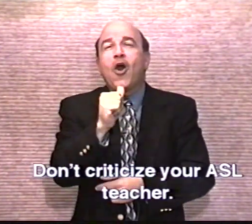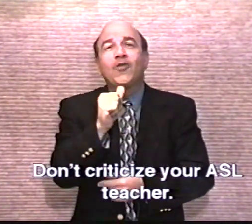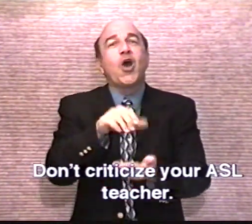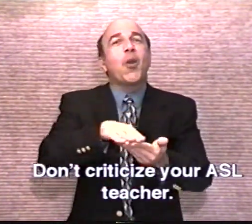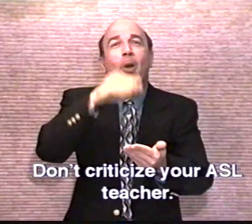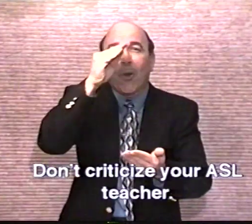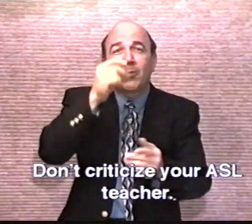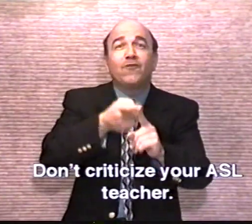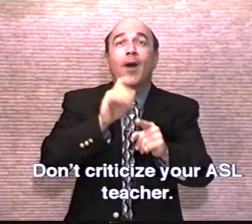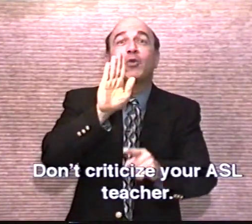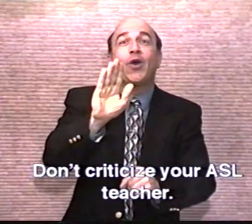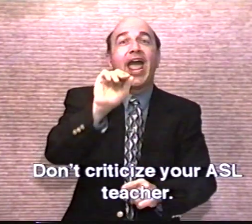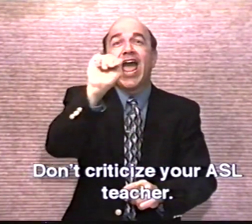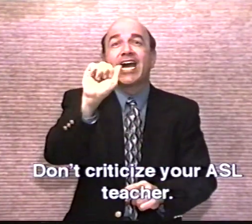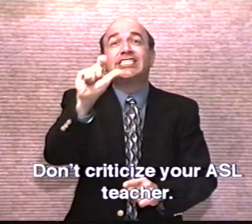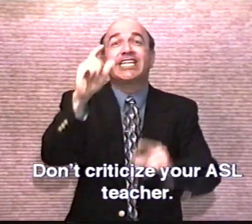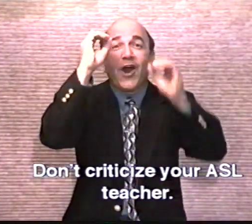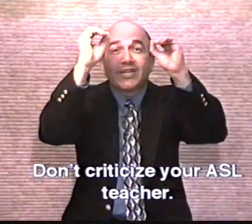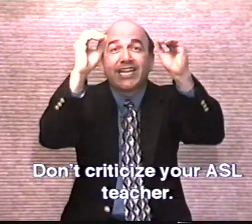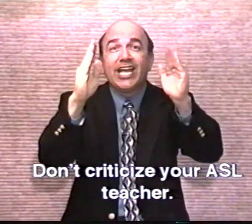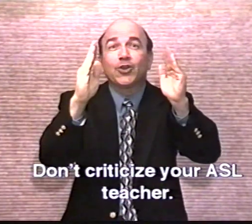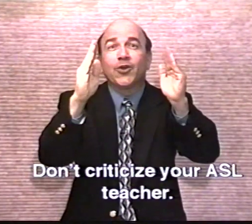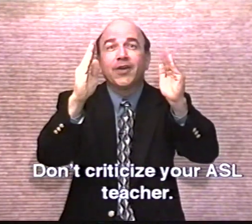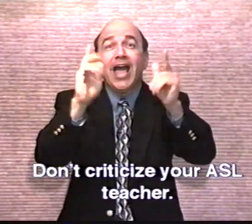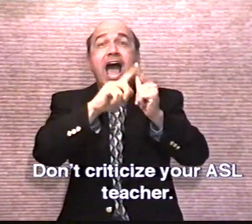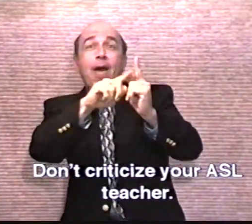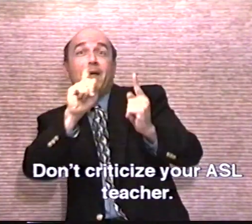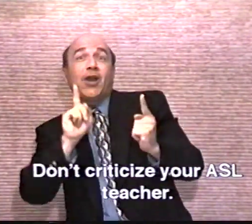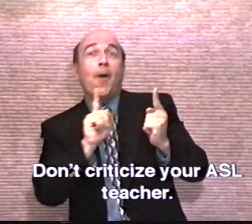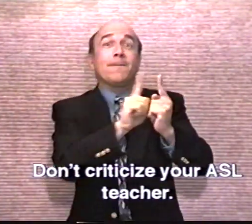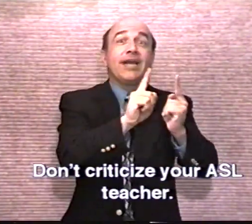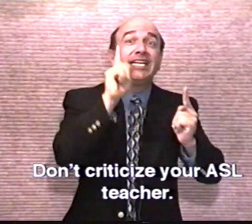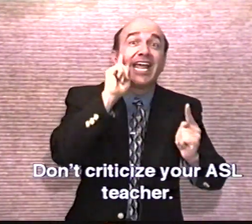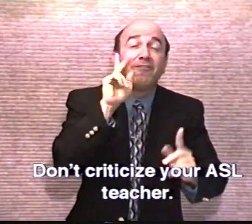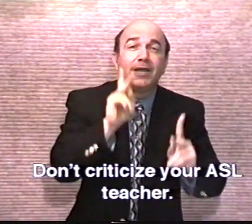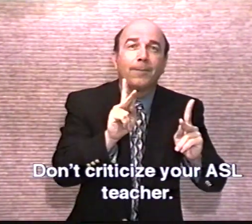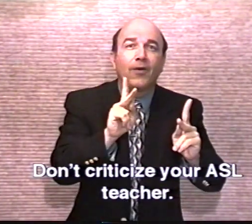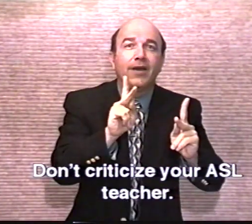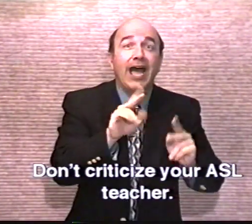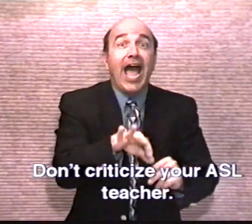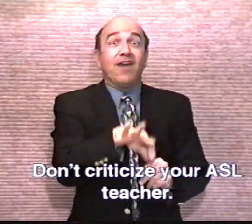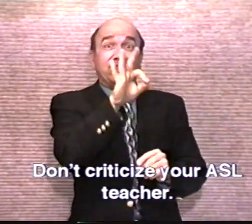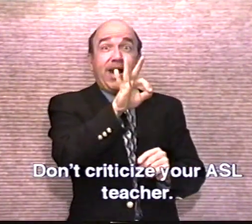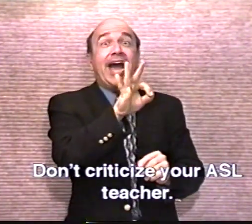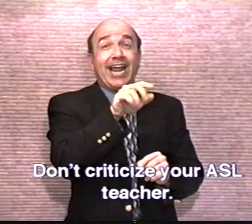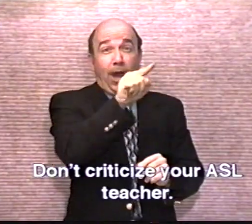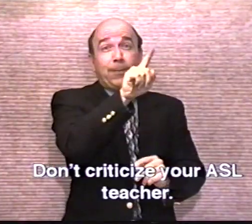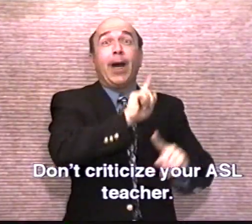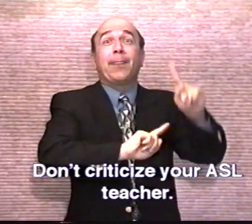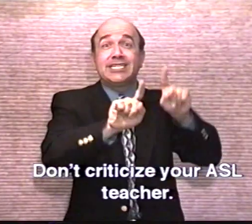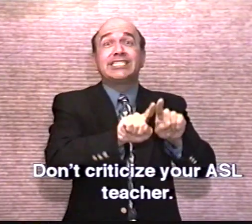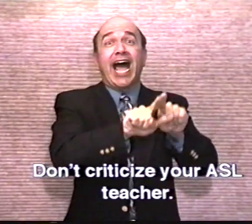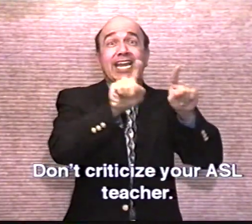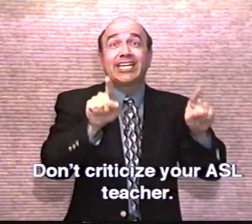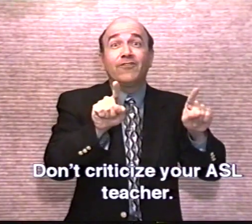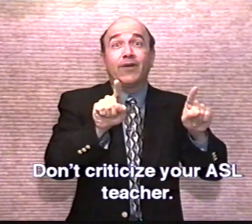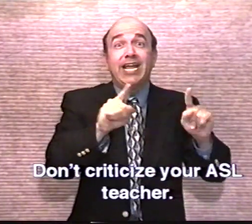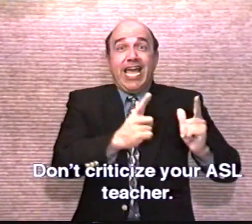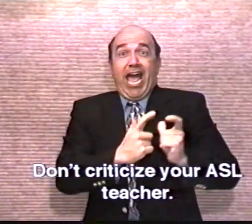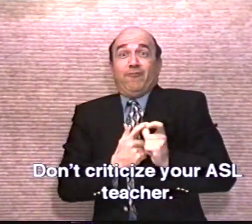don't learn from your ASL teacher and then go meet deaf people and find out that they sign different and